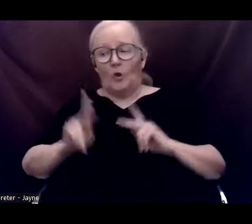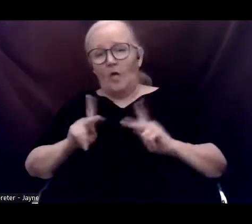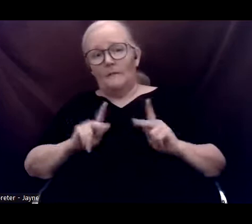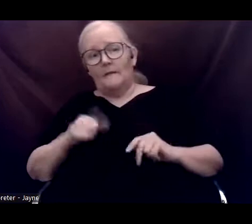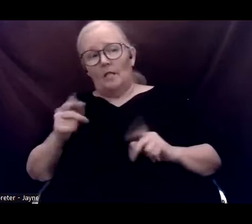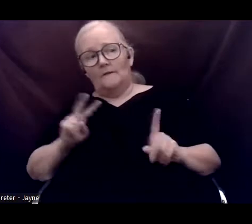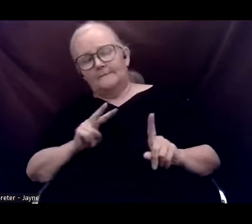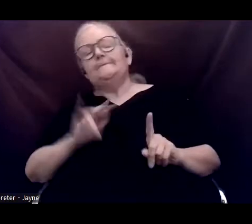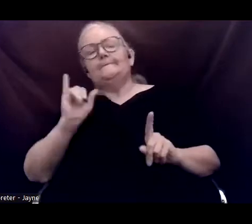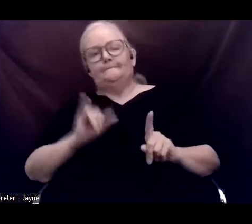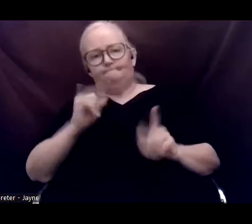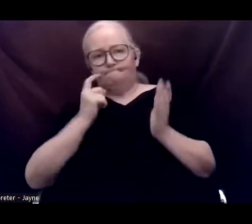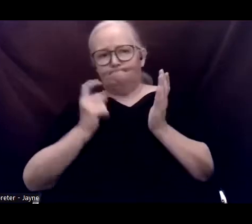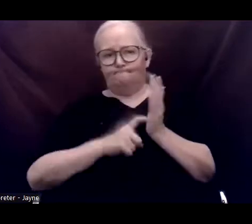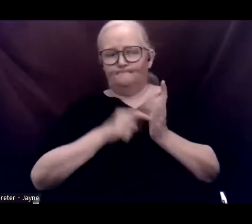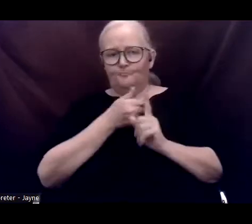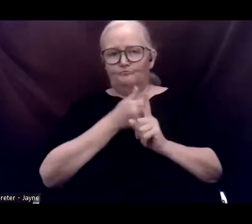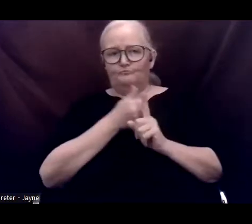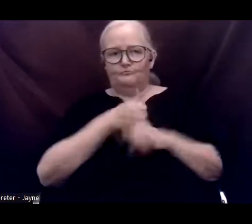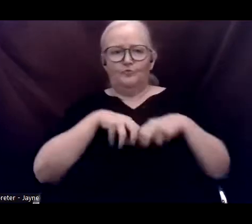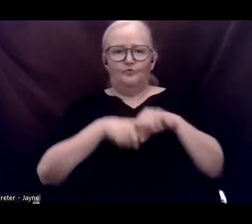bear witness to your grief.